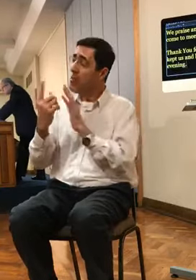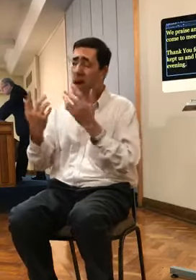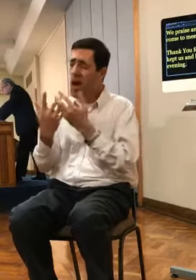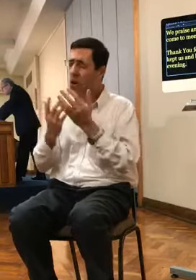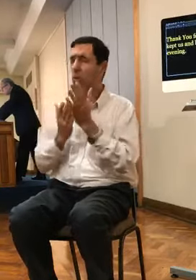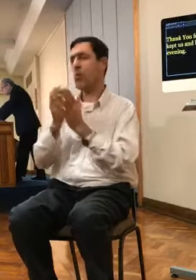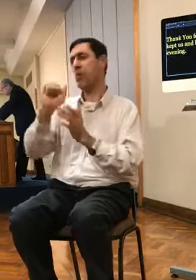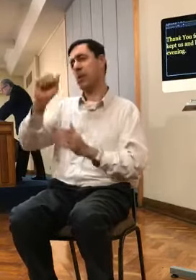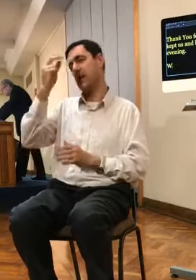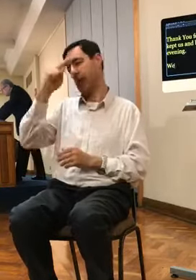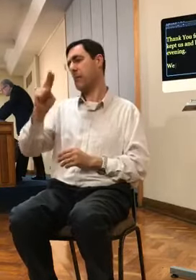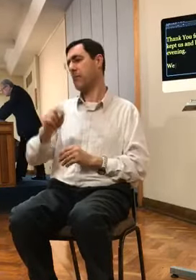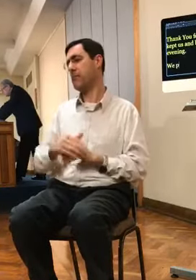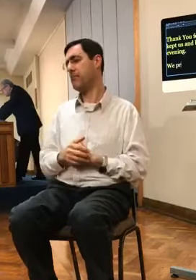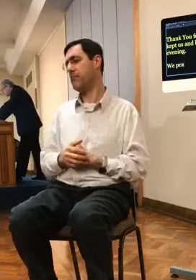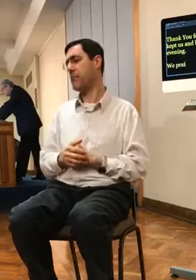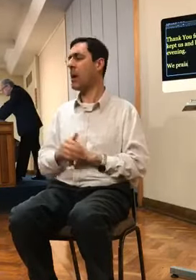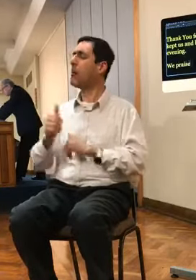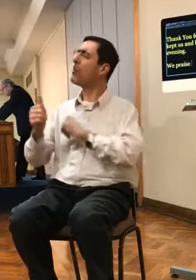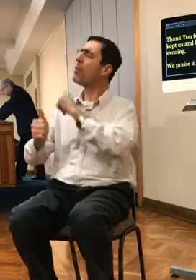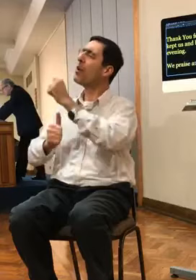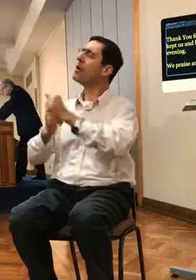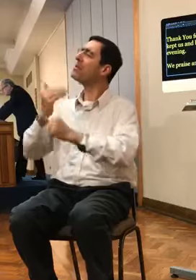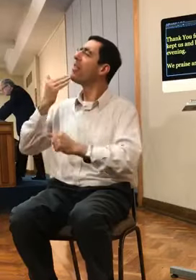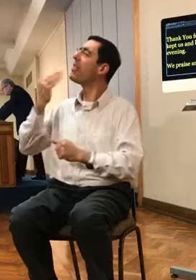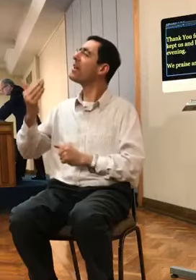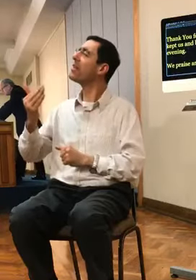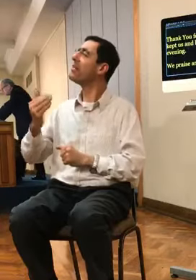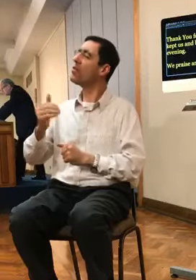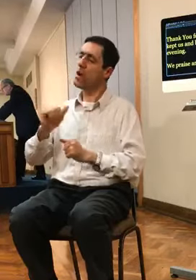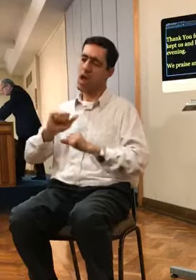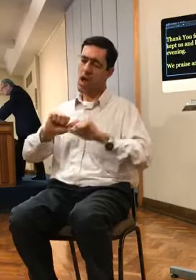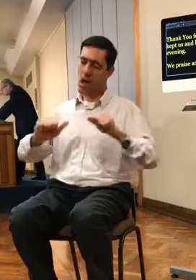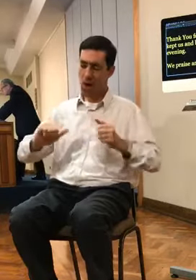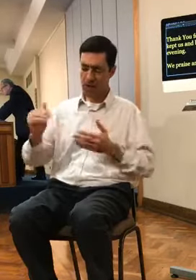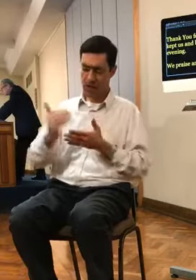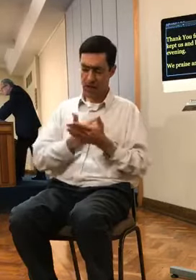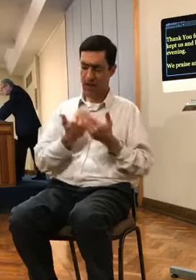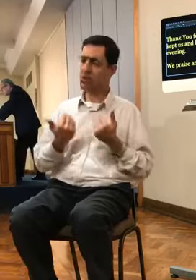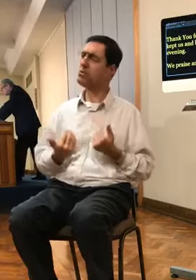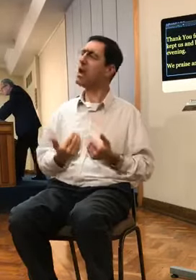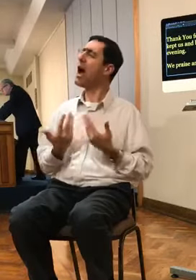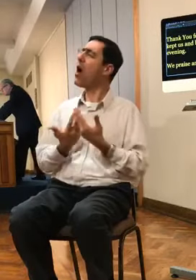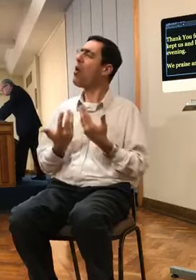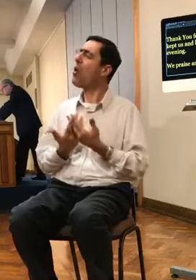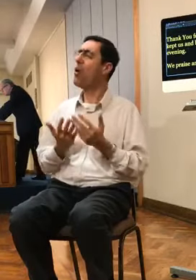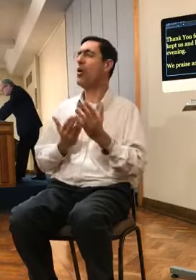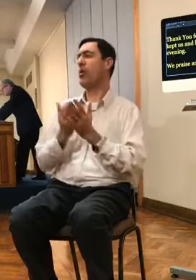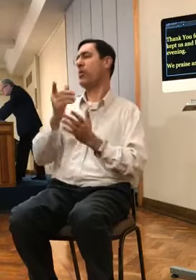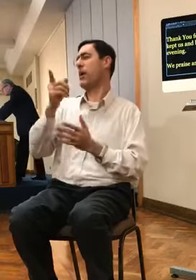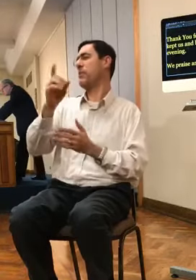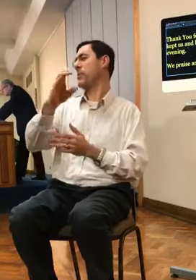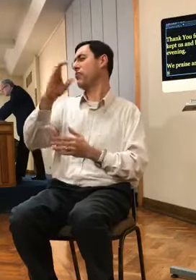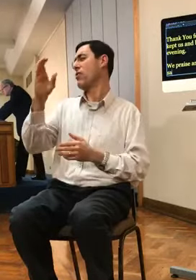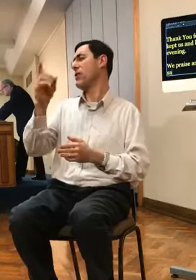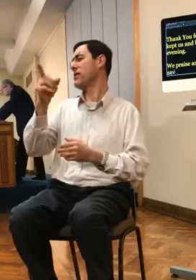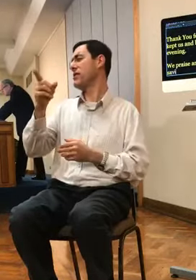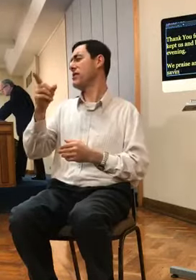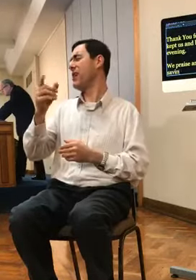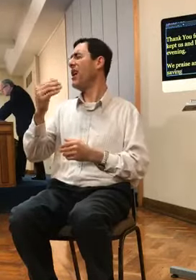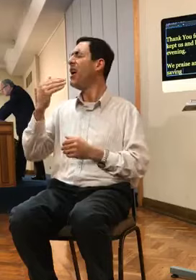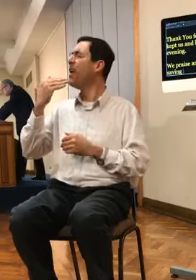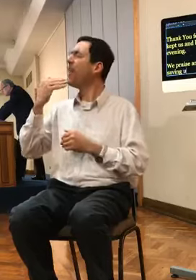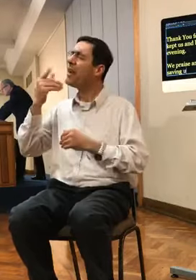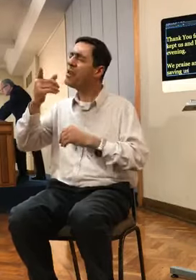thank Thee afresh for salvation in Christ. Oh Lord, we marvel at His amazing love toward us.